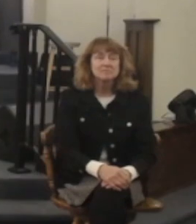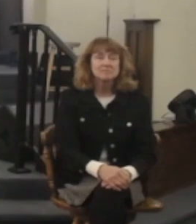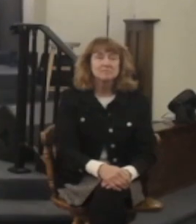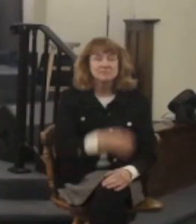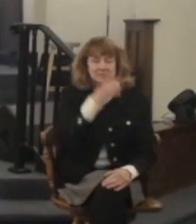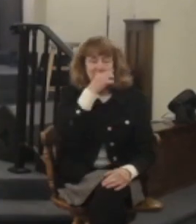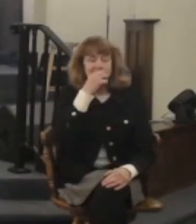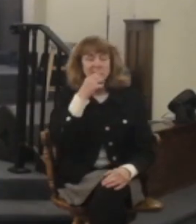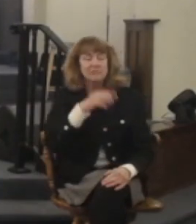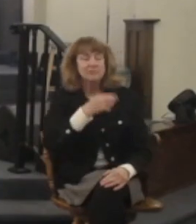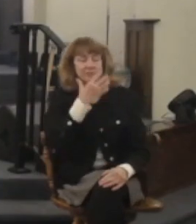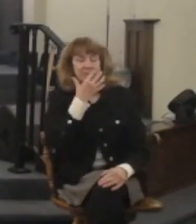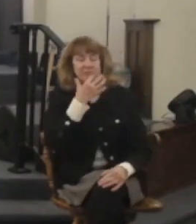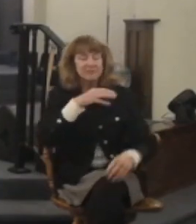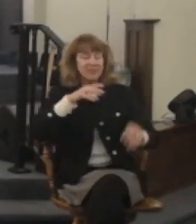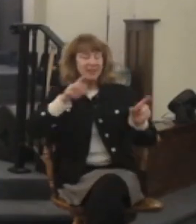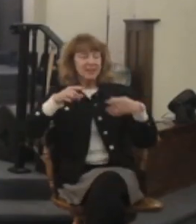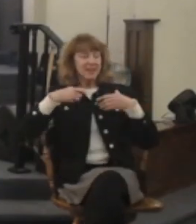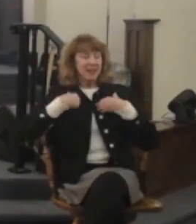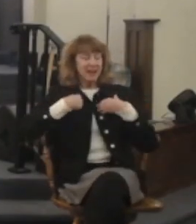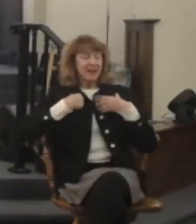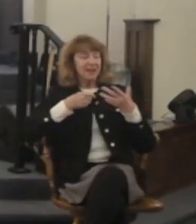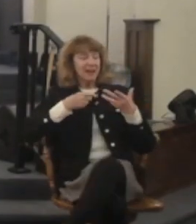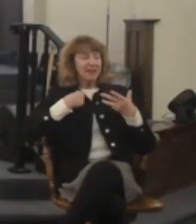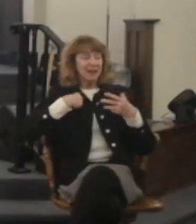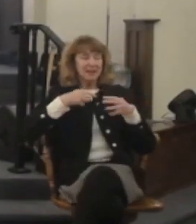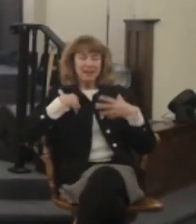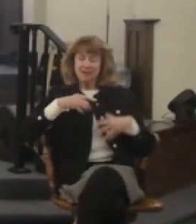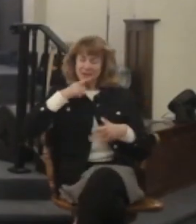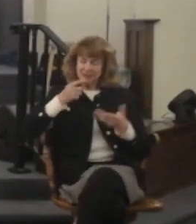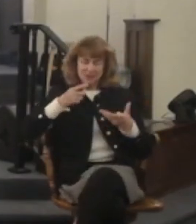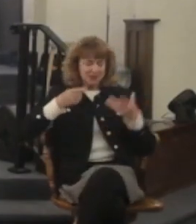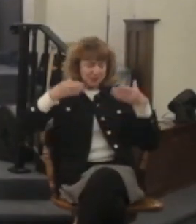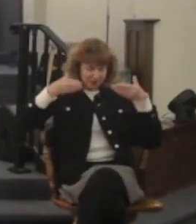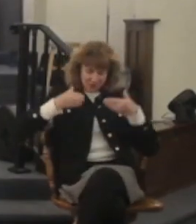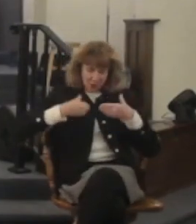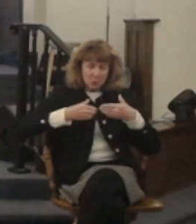Well, having the two songs in a row is like having dinner and dessert right after.